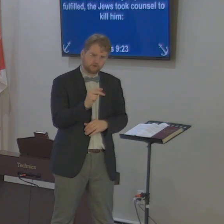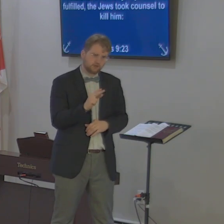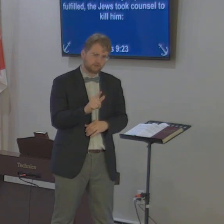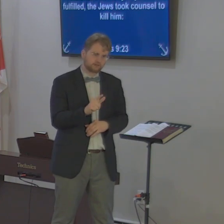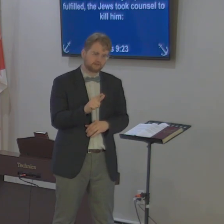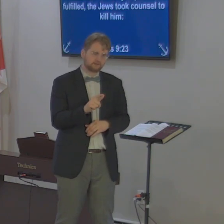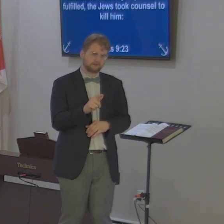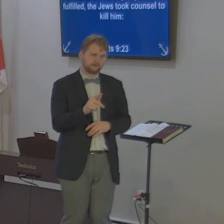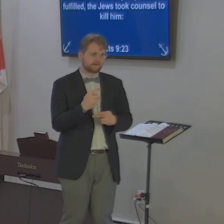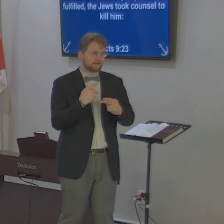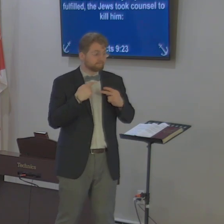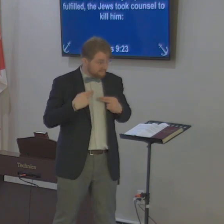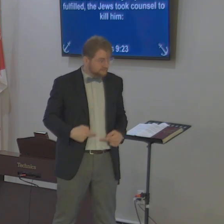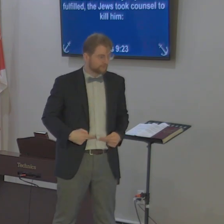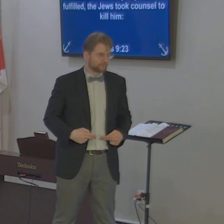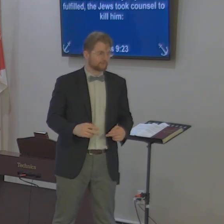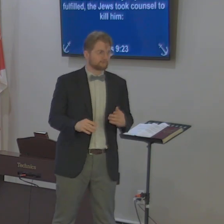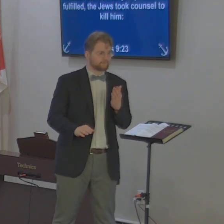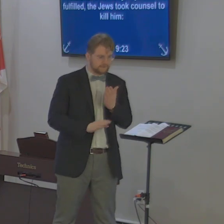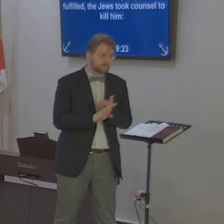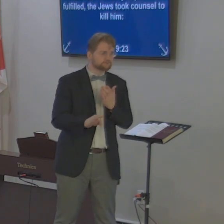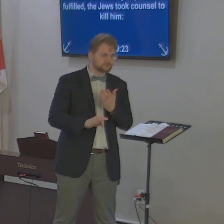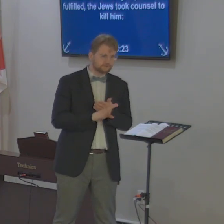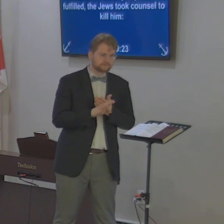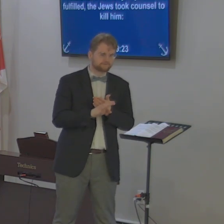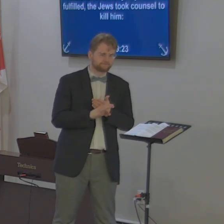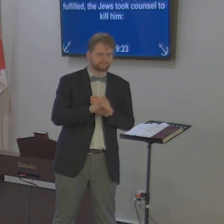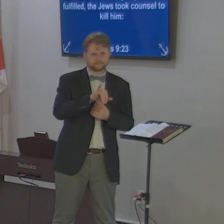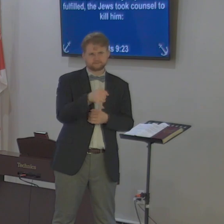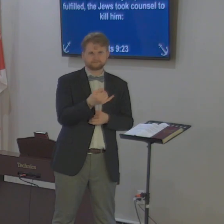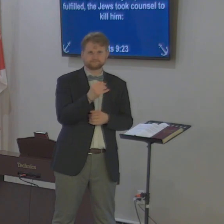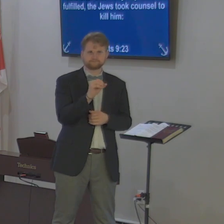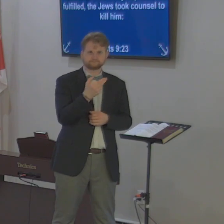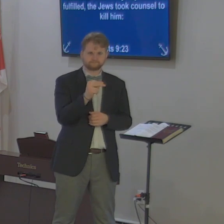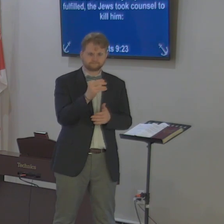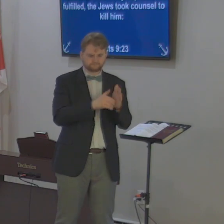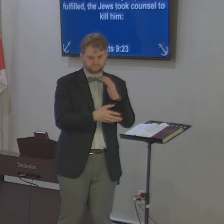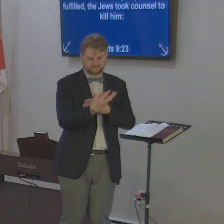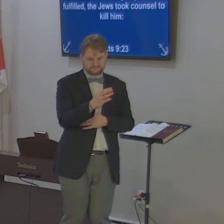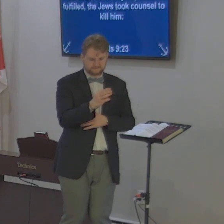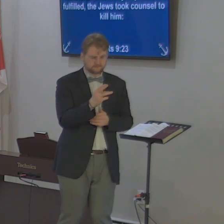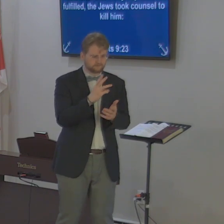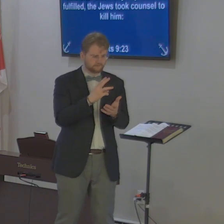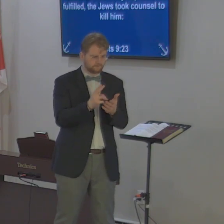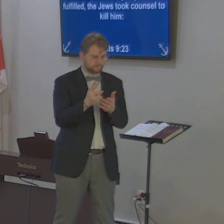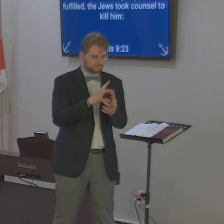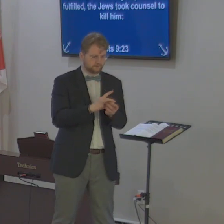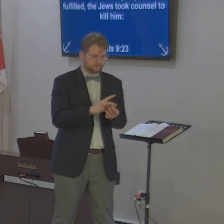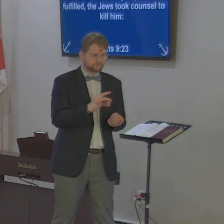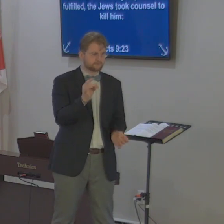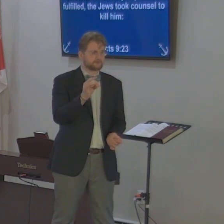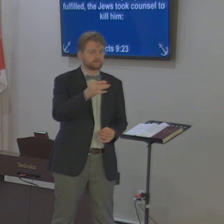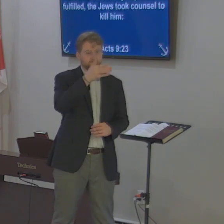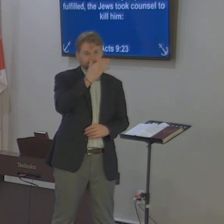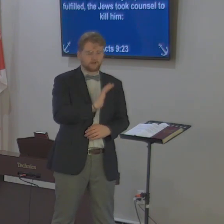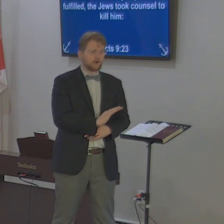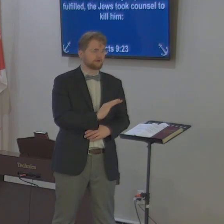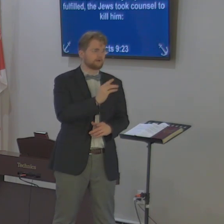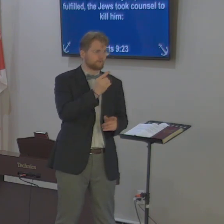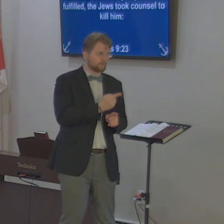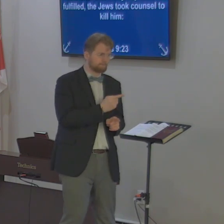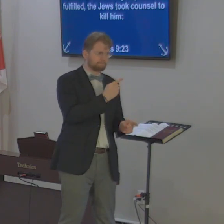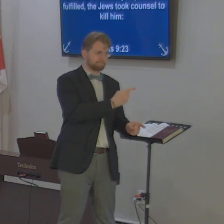A physical protection. It said in John 16 that the Holy Spirit of God reproves the world of sin.